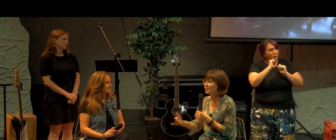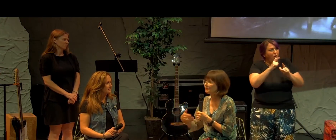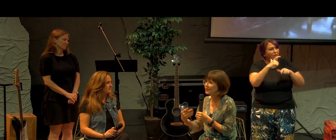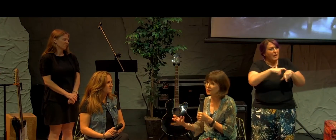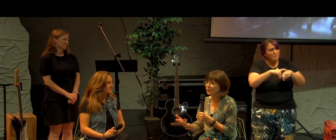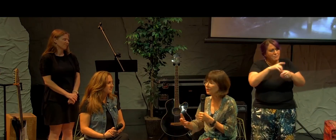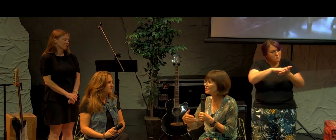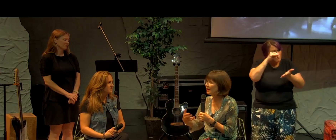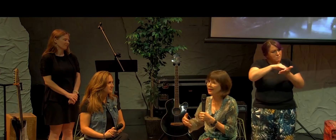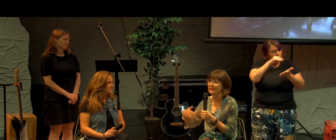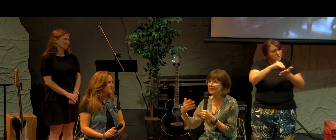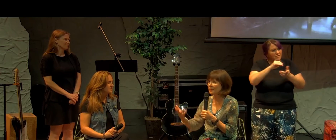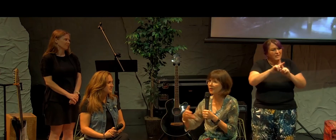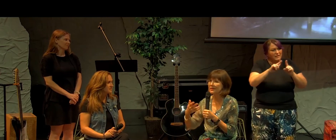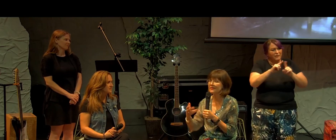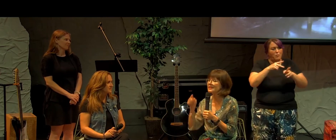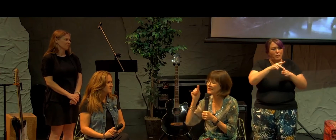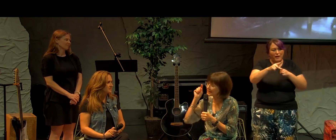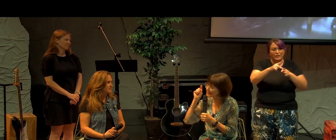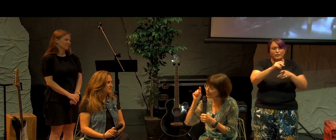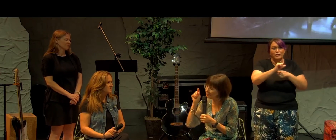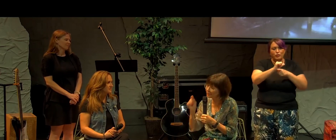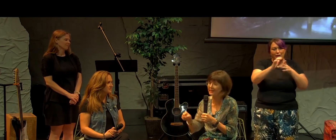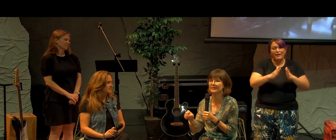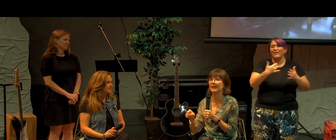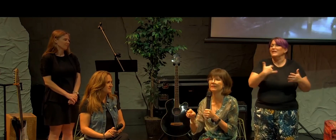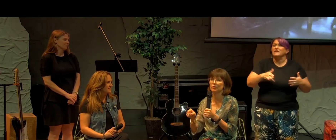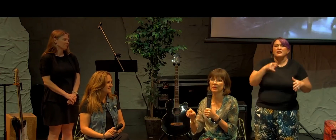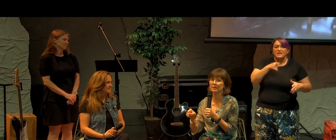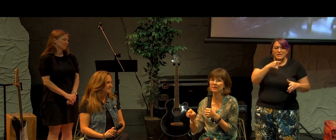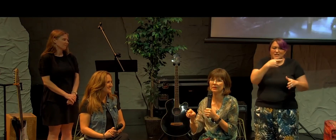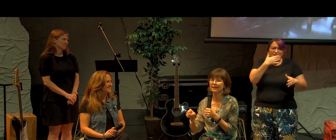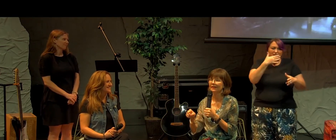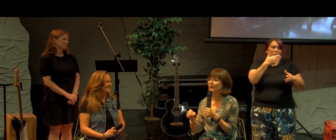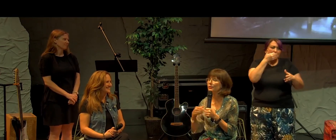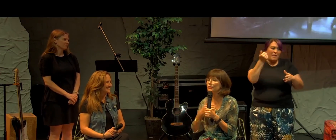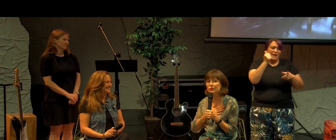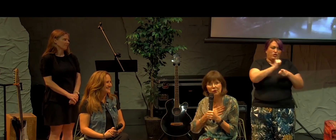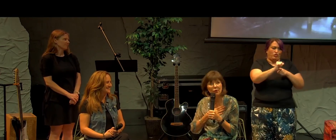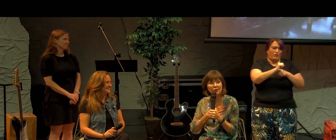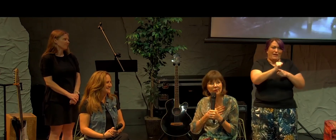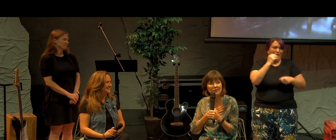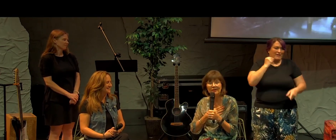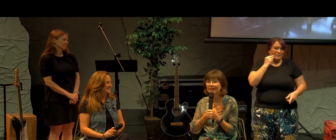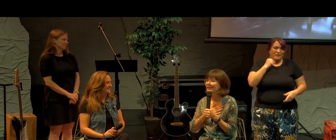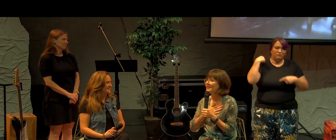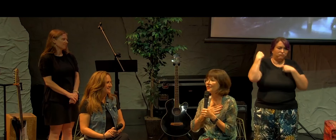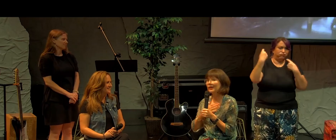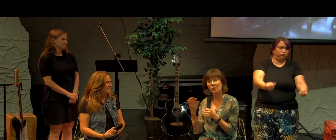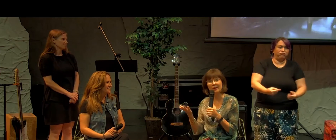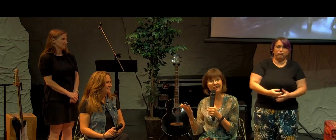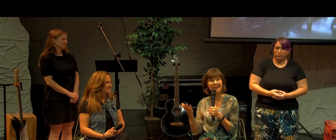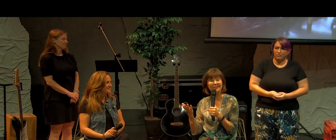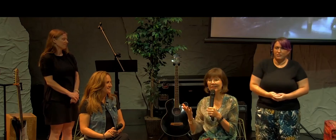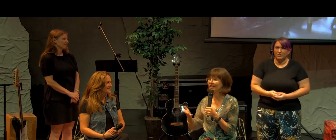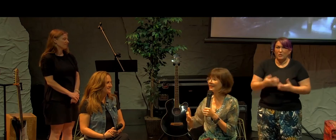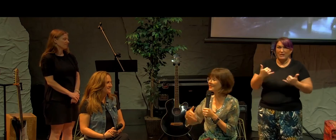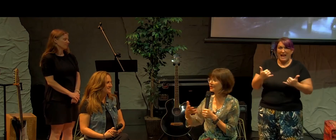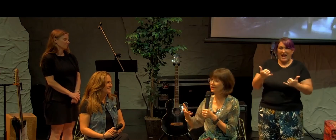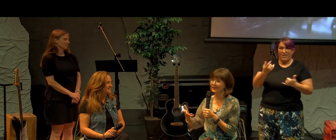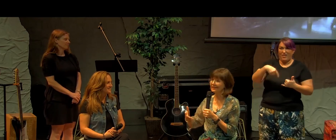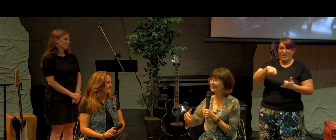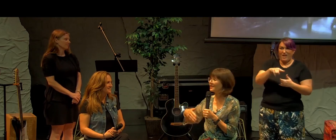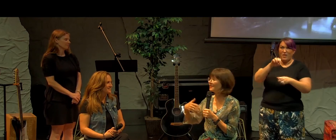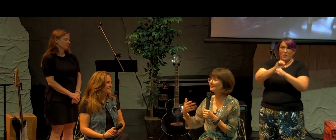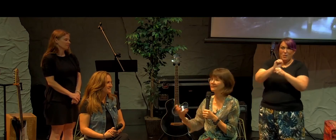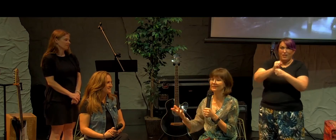know, professional training, seminars. He says, this is the best thing I've ever been to. It was so encouraging. So they're working now. They're